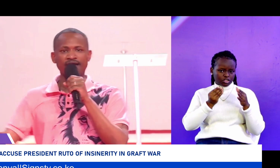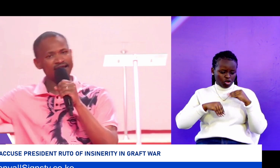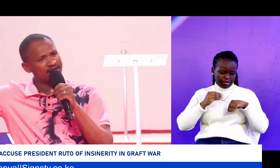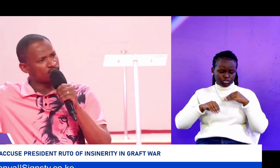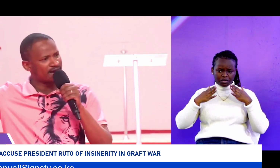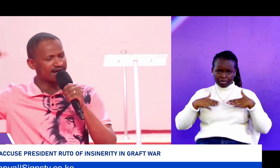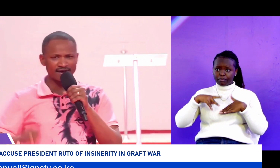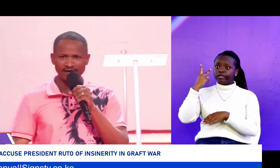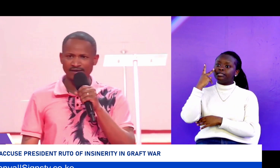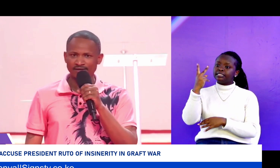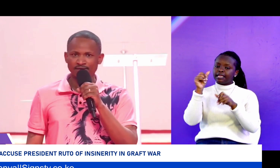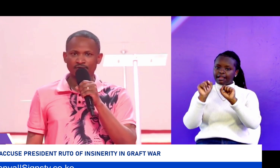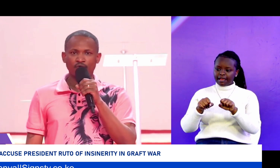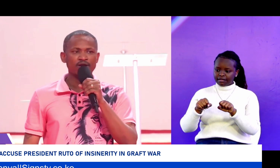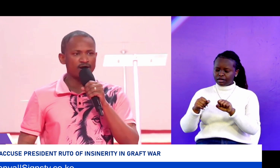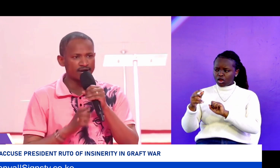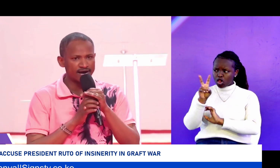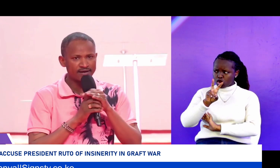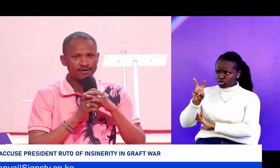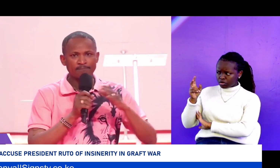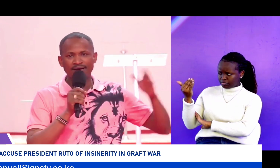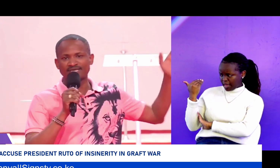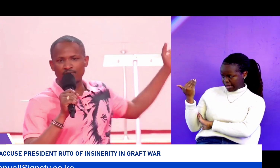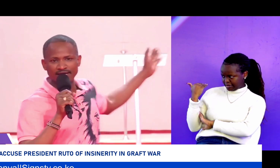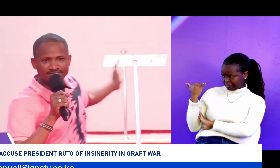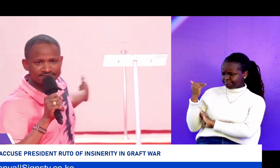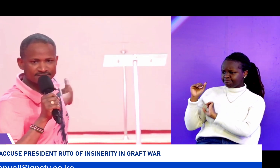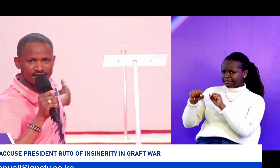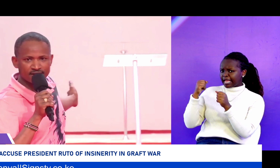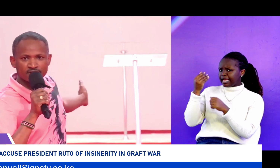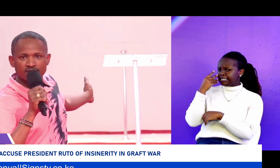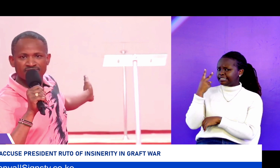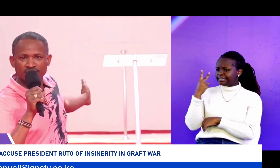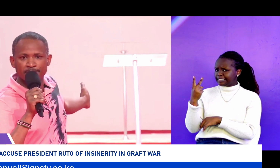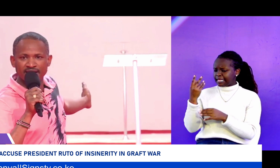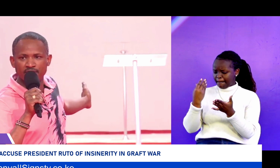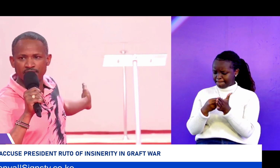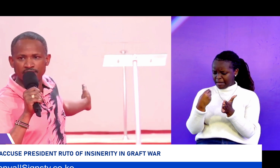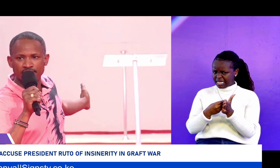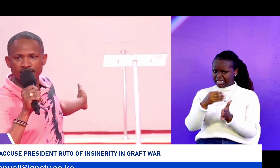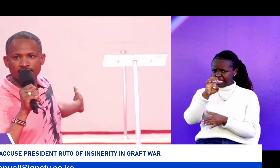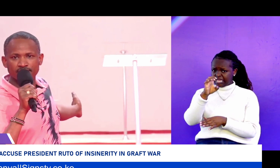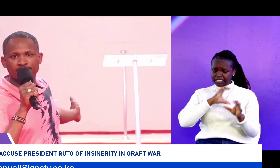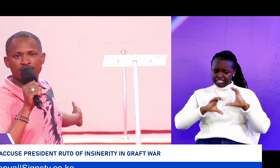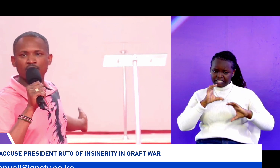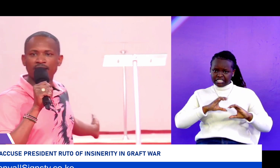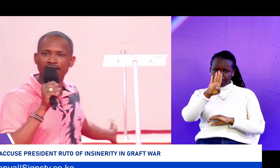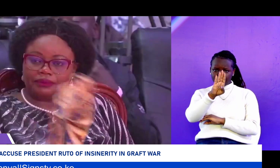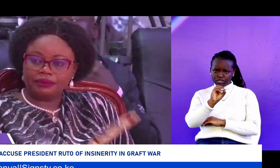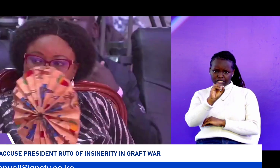Ukiangalia nyuma yake, unaona pesa kwa e-citizen 40 billion imekulwa. Kwa